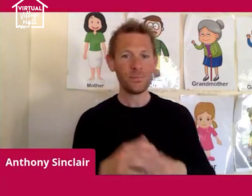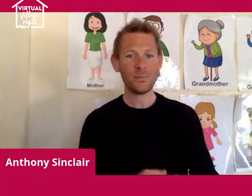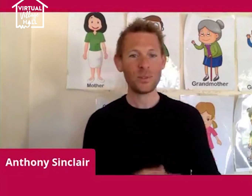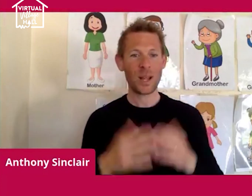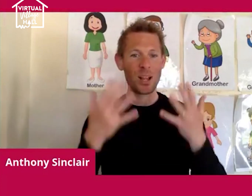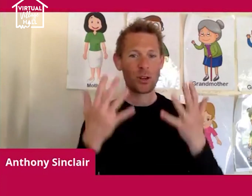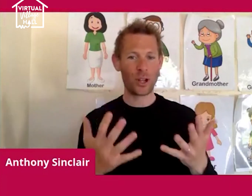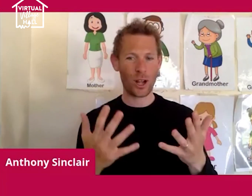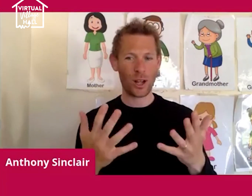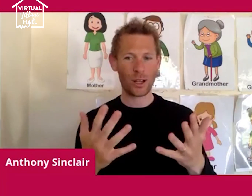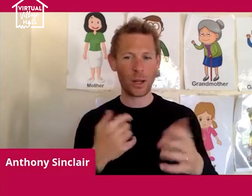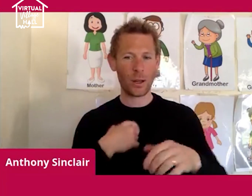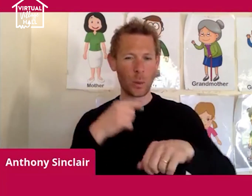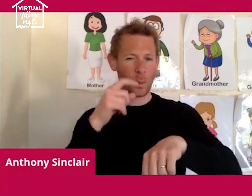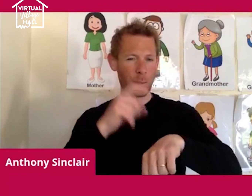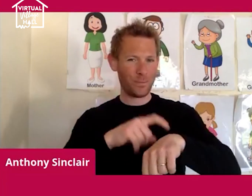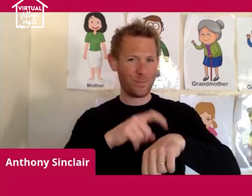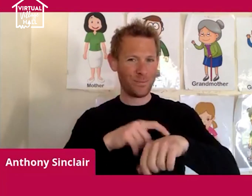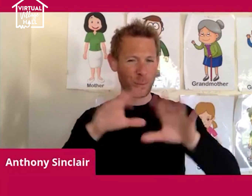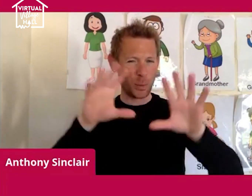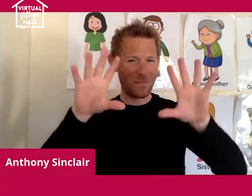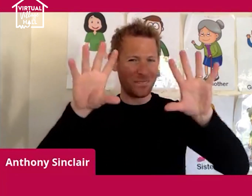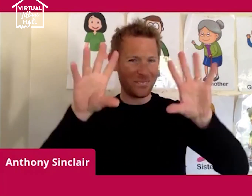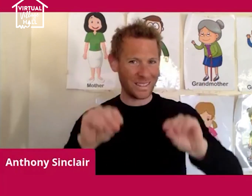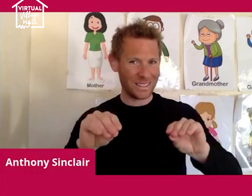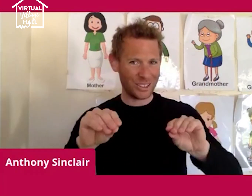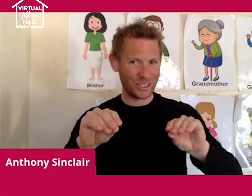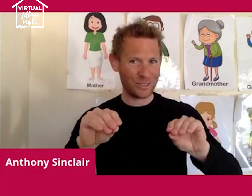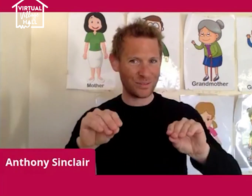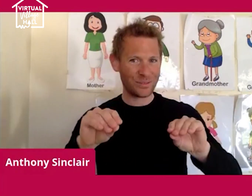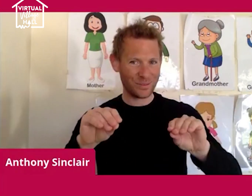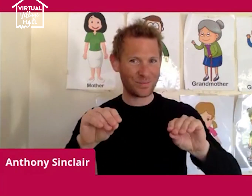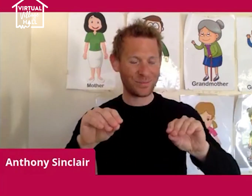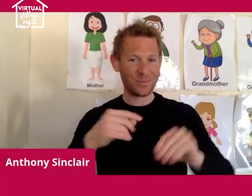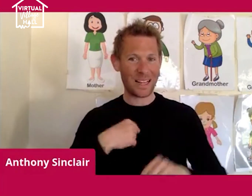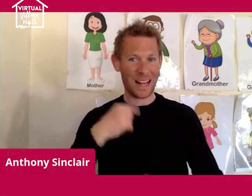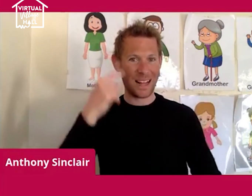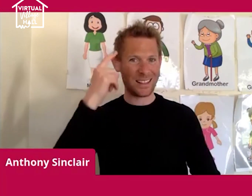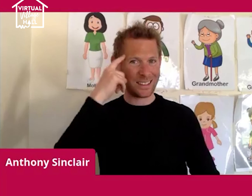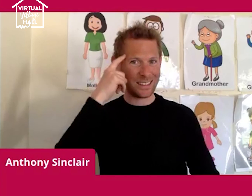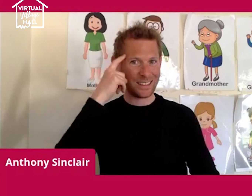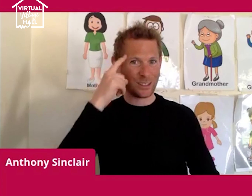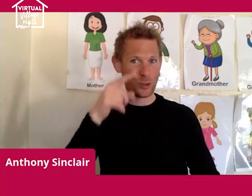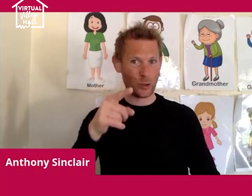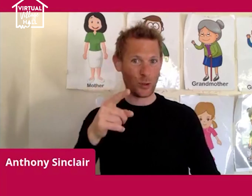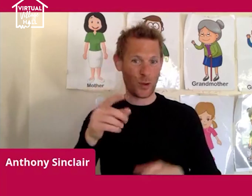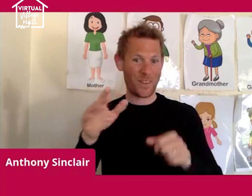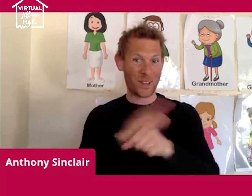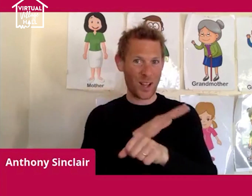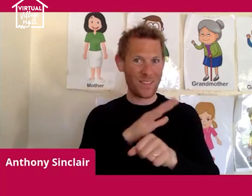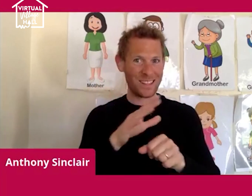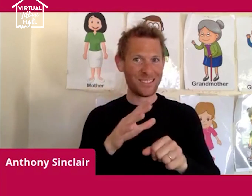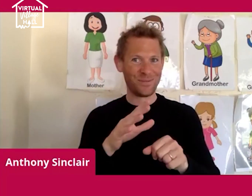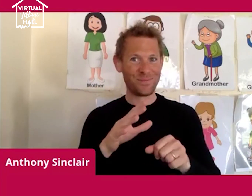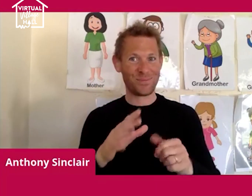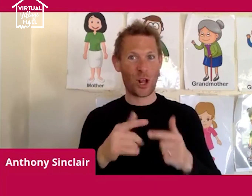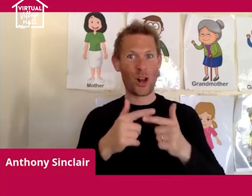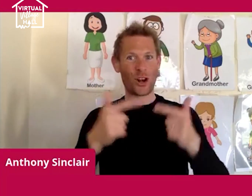Right. So now we're going to finish up. But I think you have